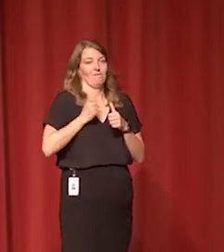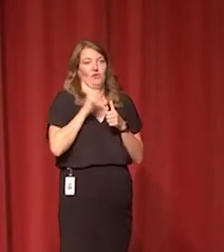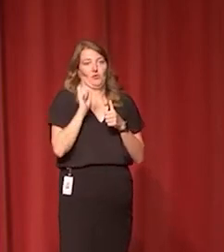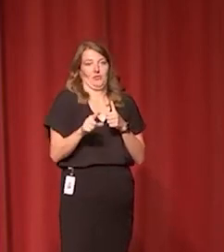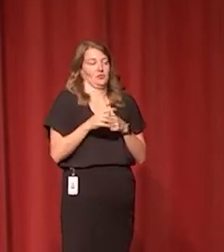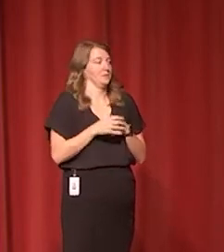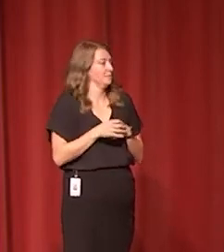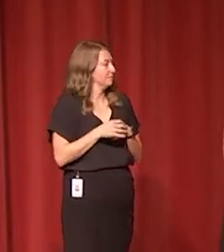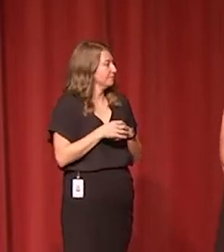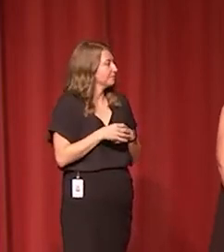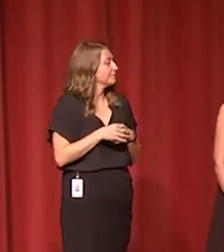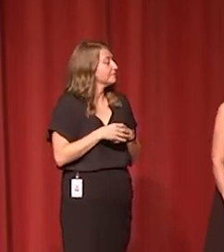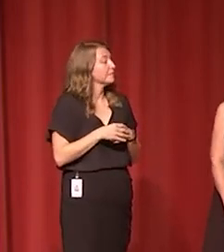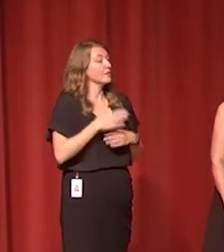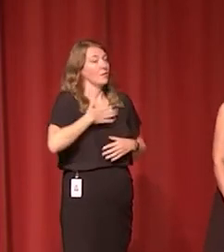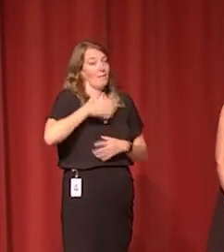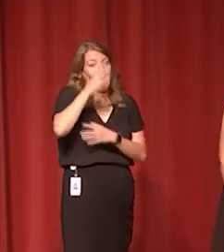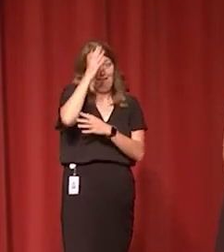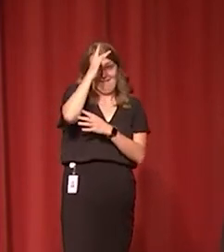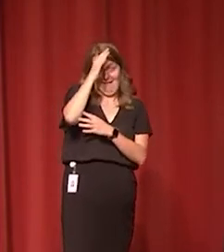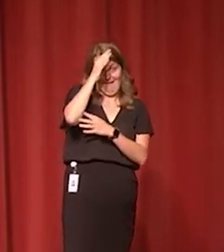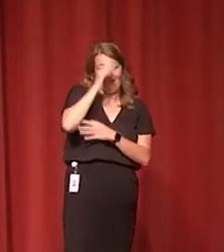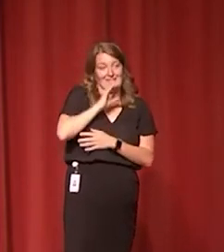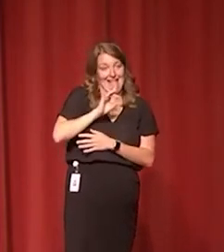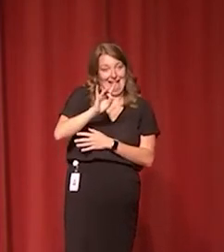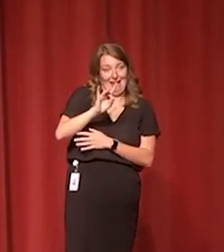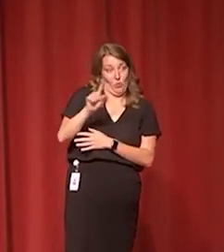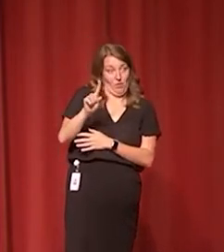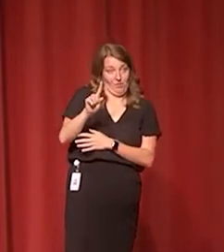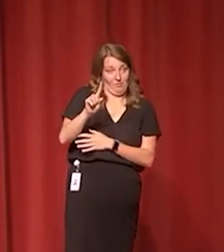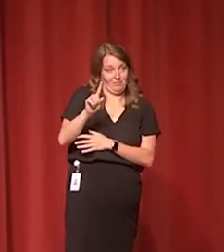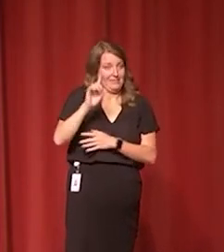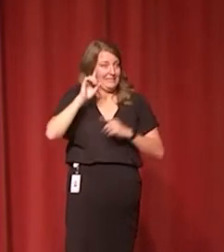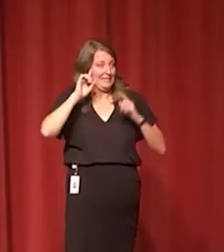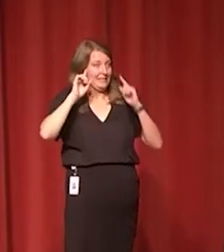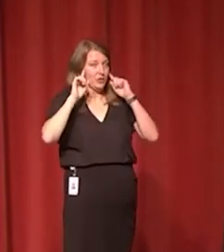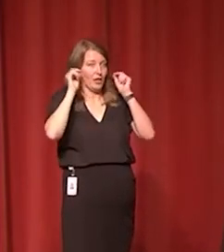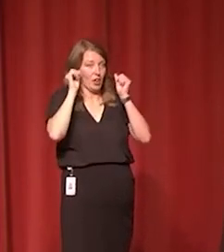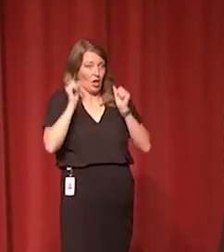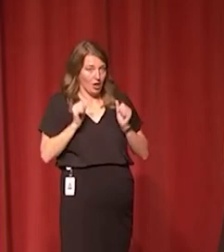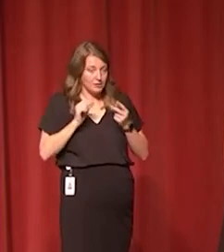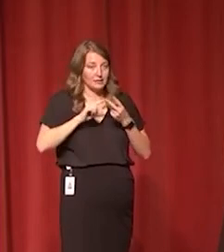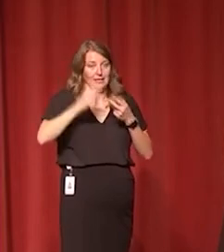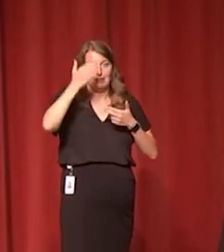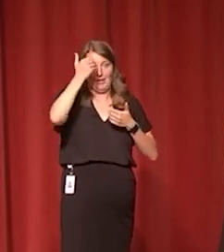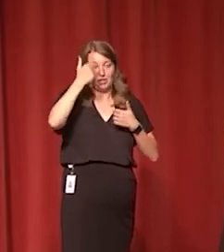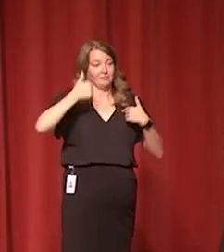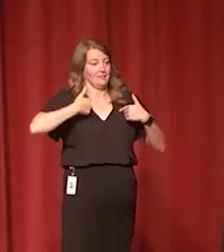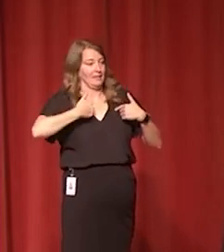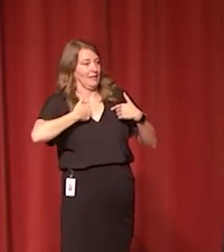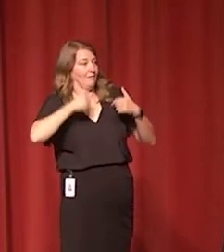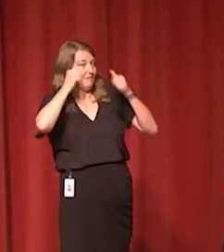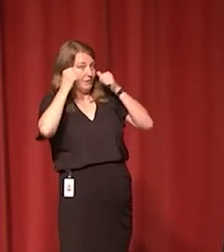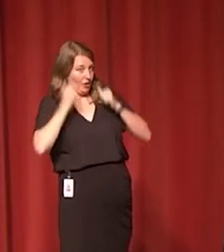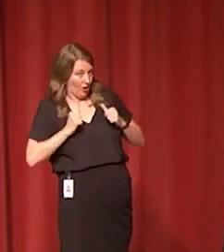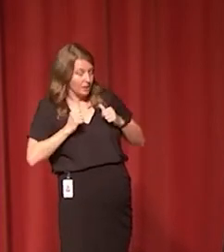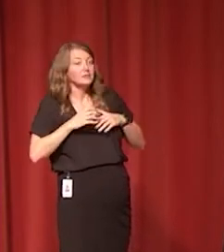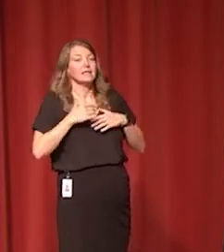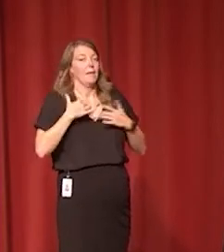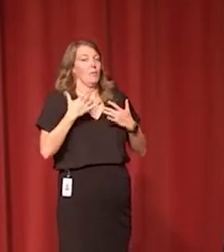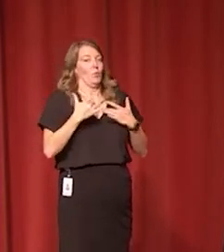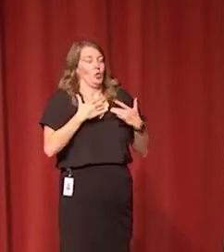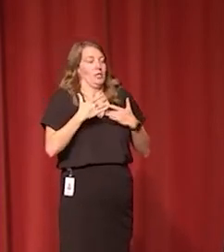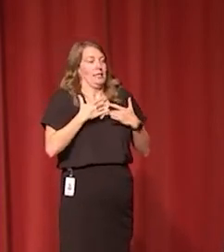question. My dad, age 81, has hearing loss and dementia. I have hearing loss, I'm worried. Can